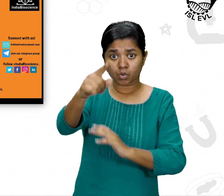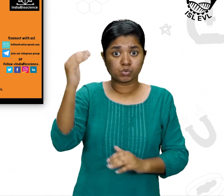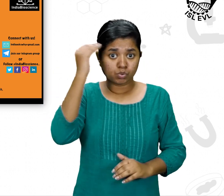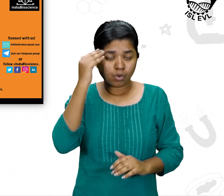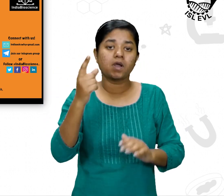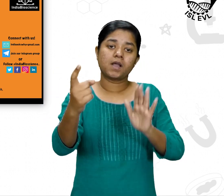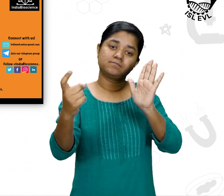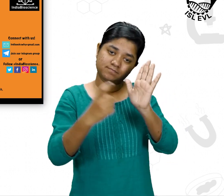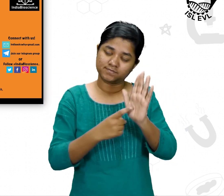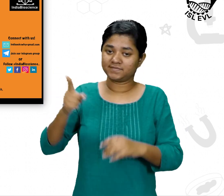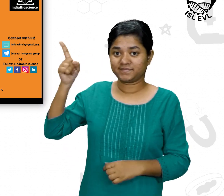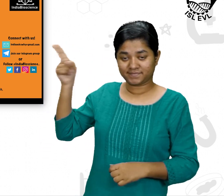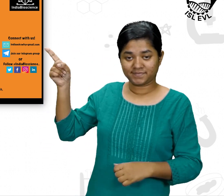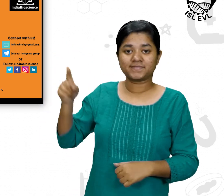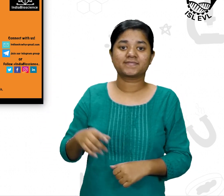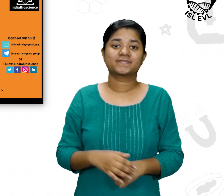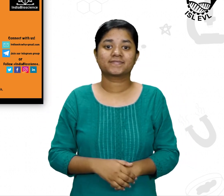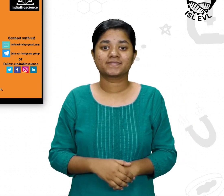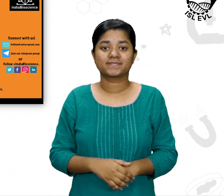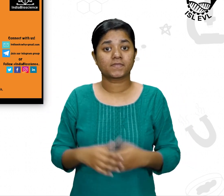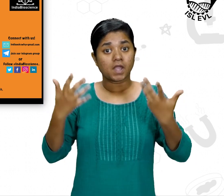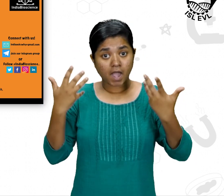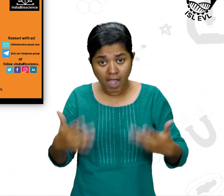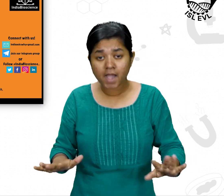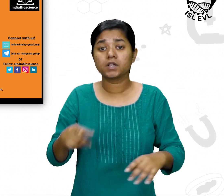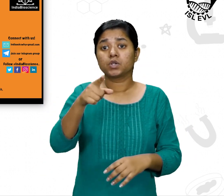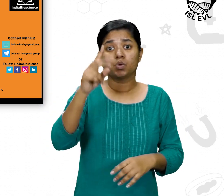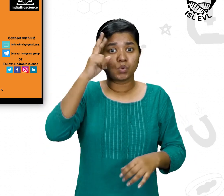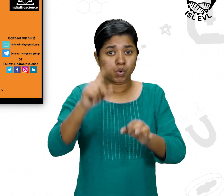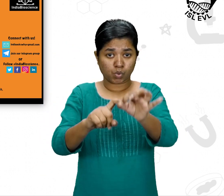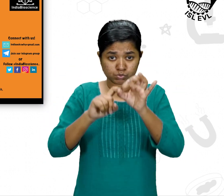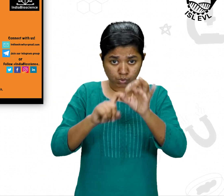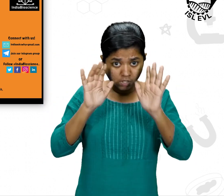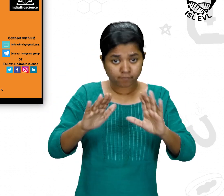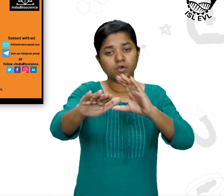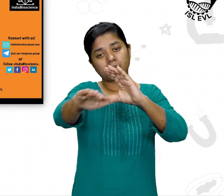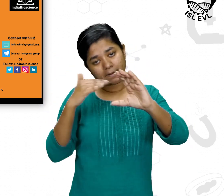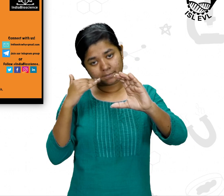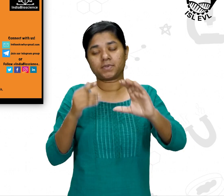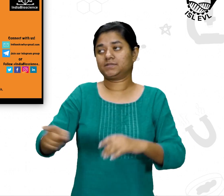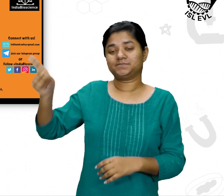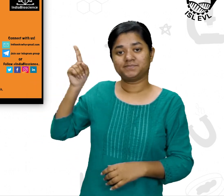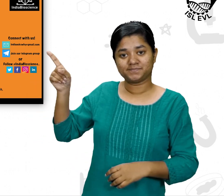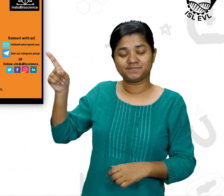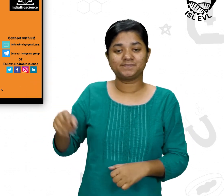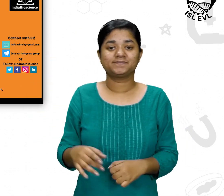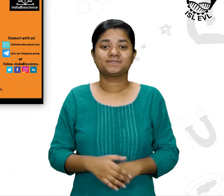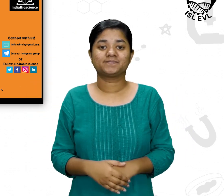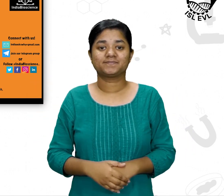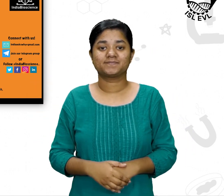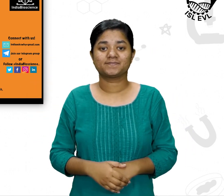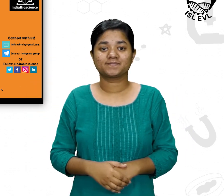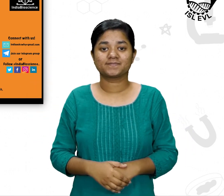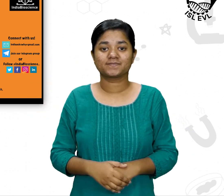we've linked her profile in the show notes. If you have any questions, shoot them away to